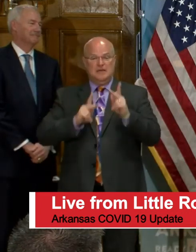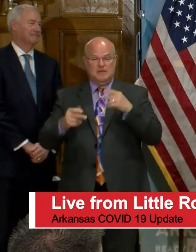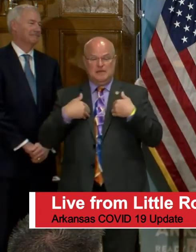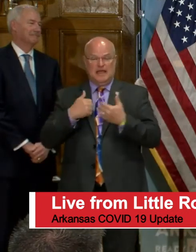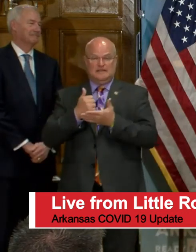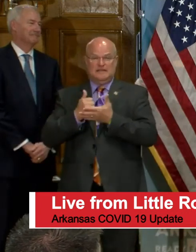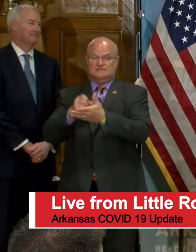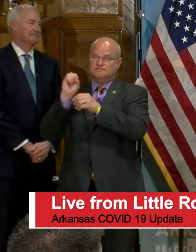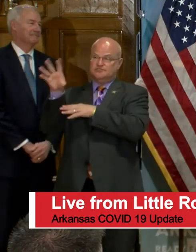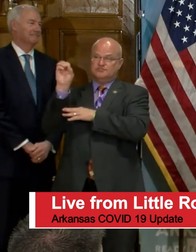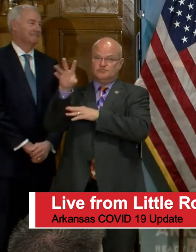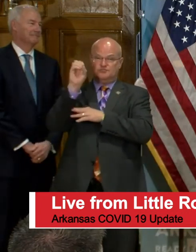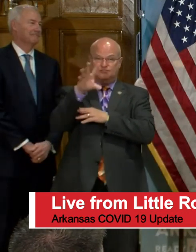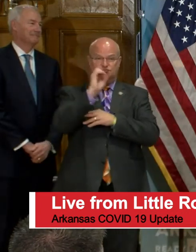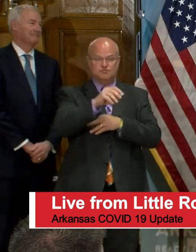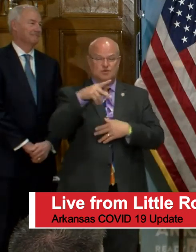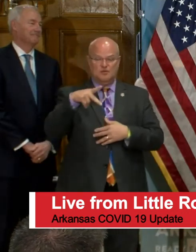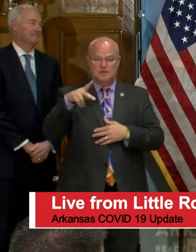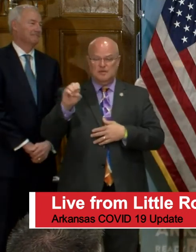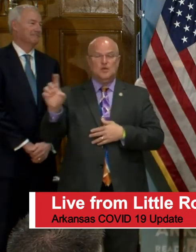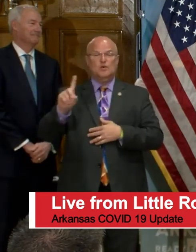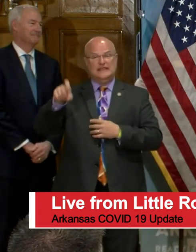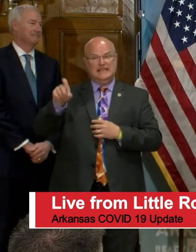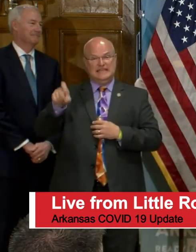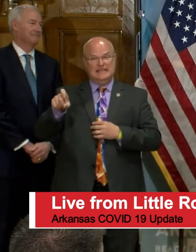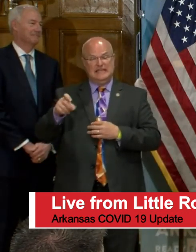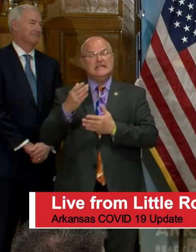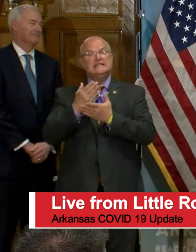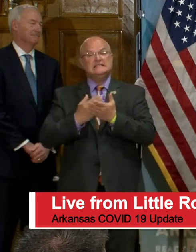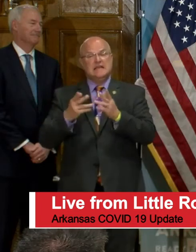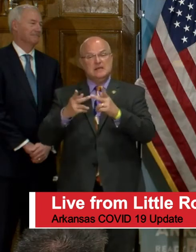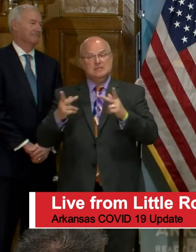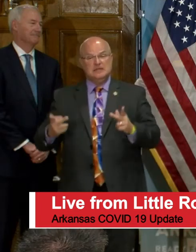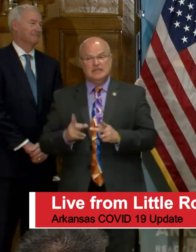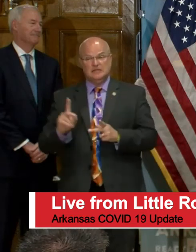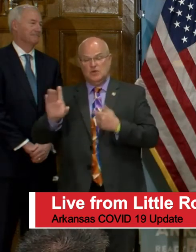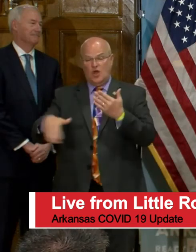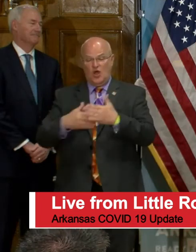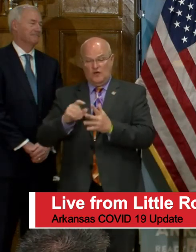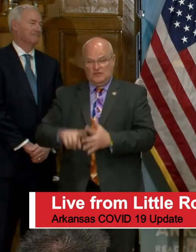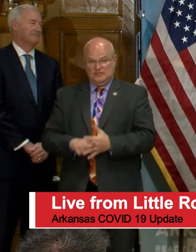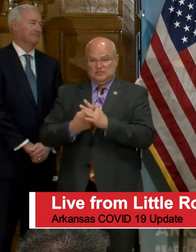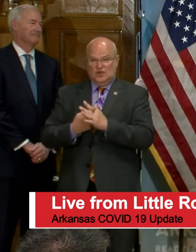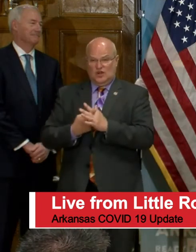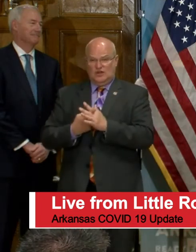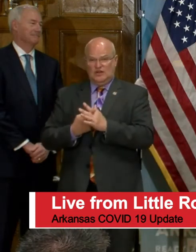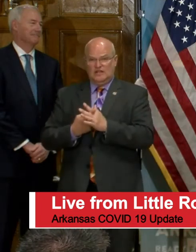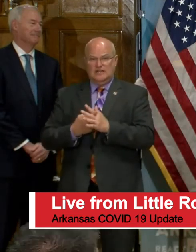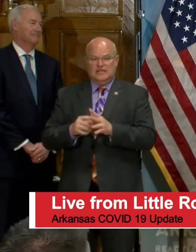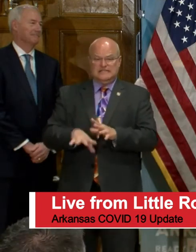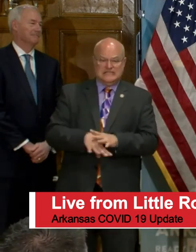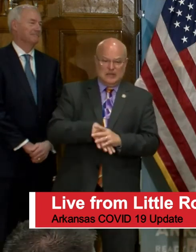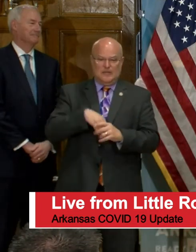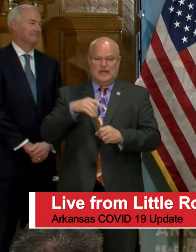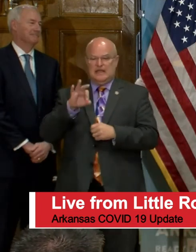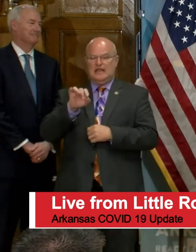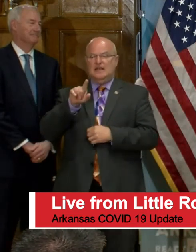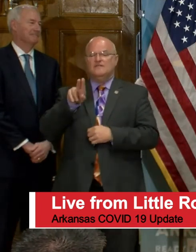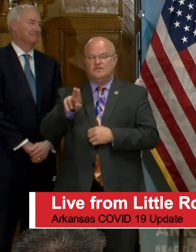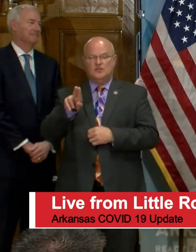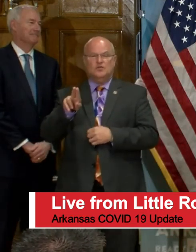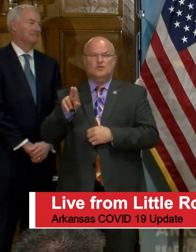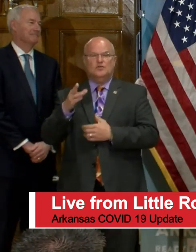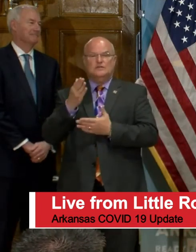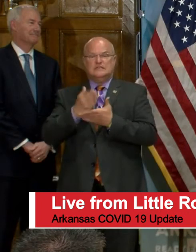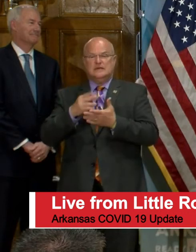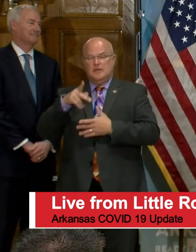deliveries constantly, PPE just where they need it. And some facilities, when all of this started, we were just coming out of flu season, and so a lot of the